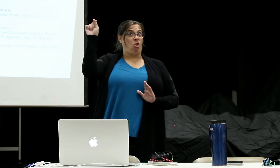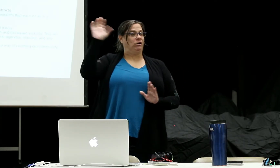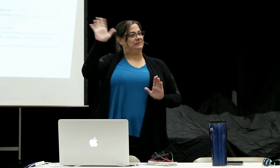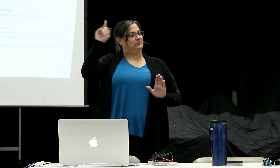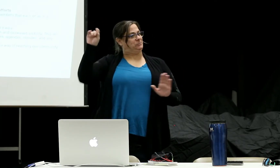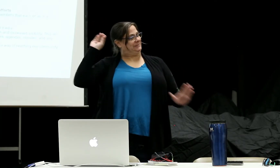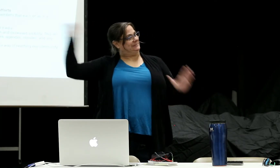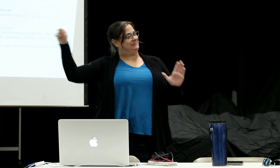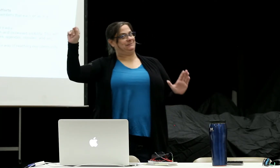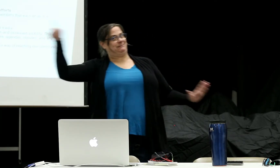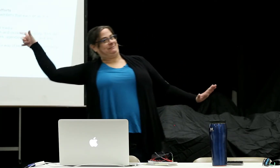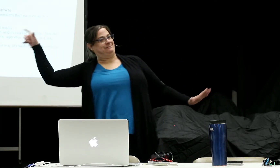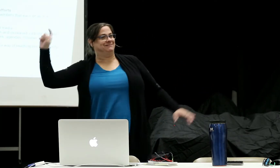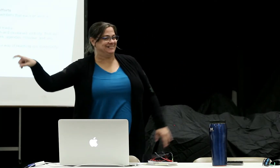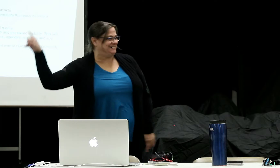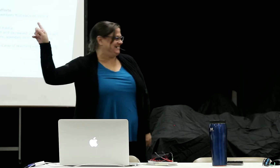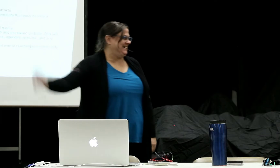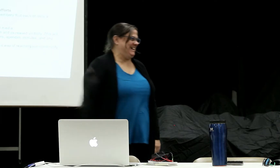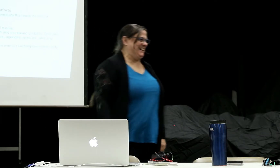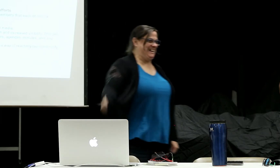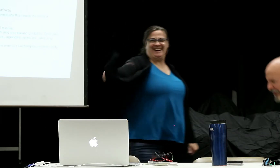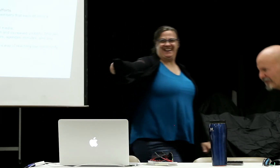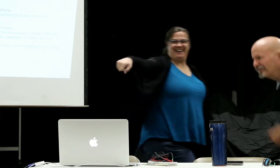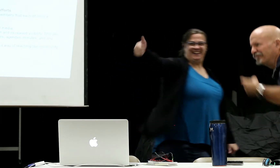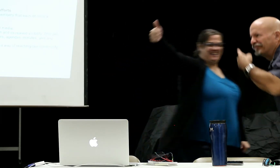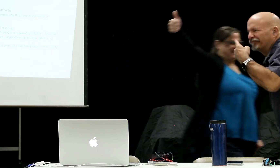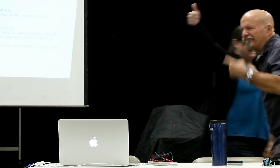more about ADA. Thank you.